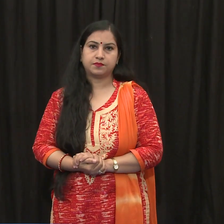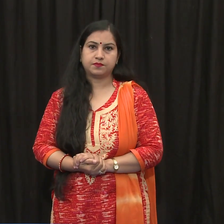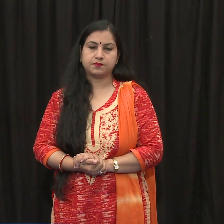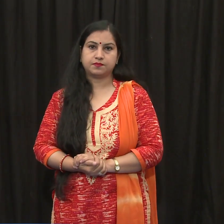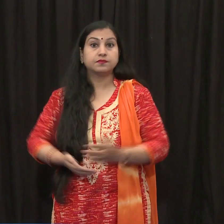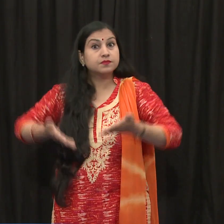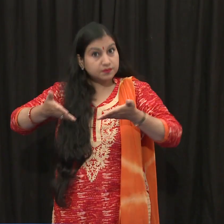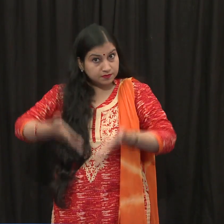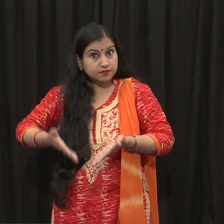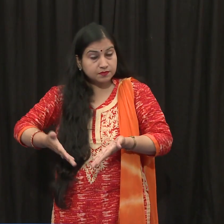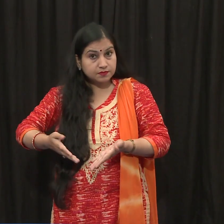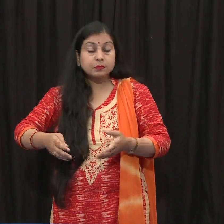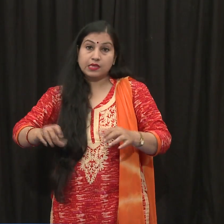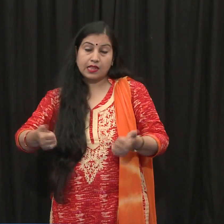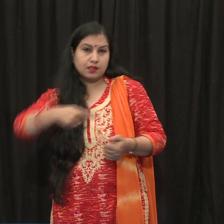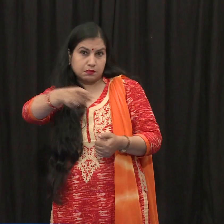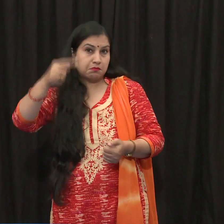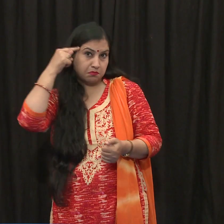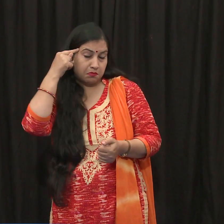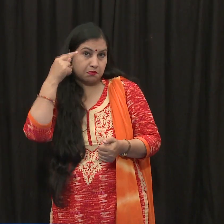Hence, it can be said that